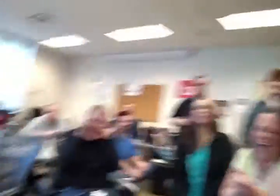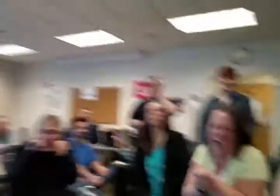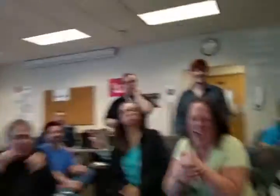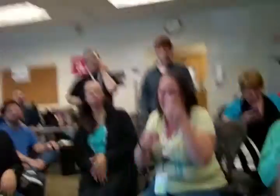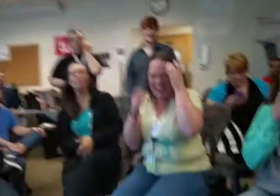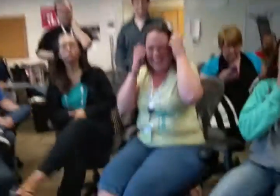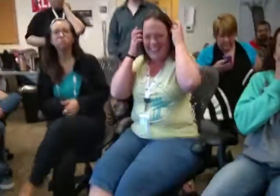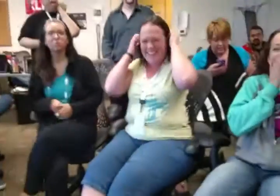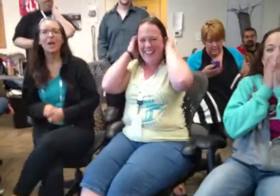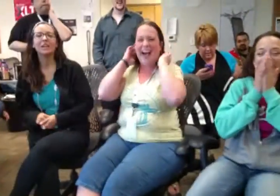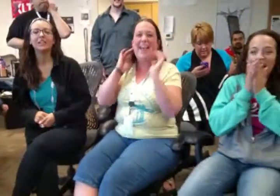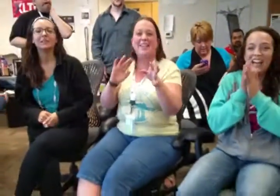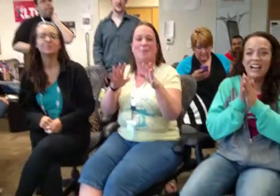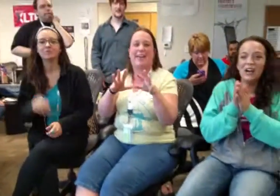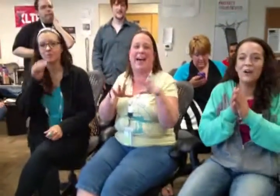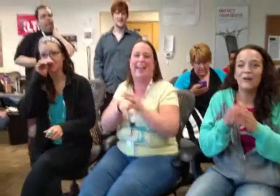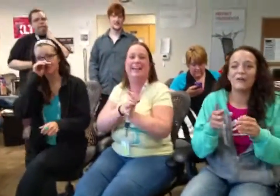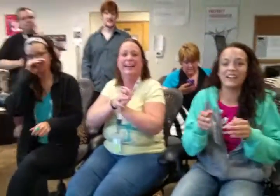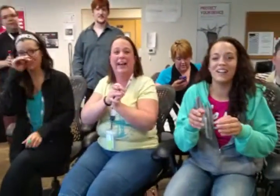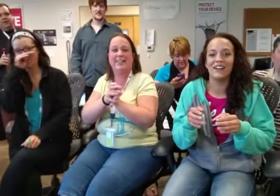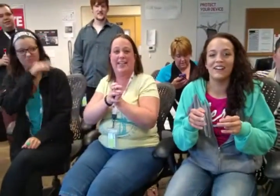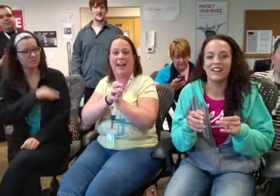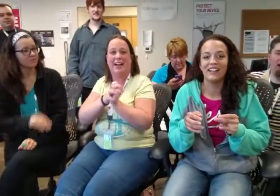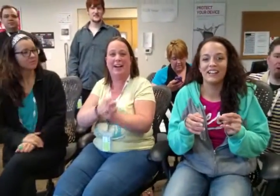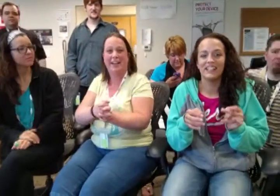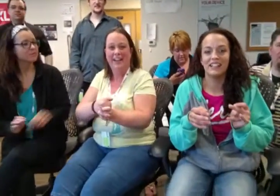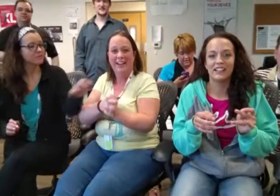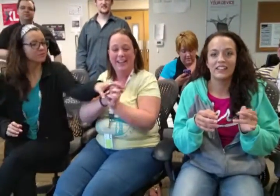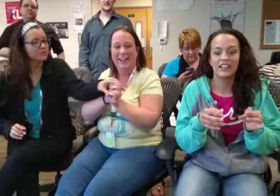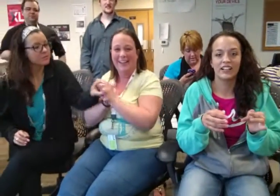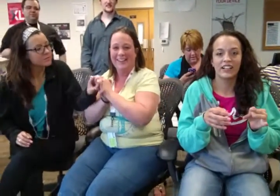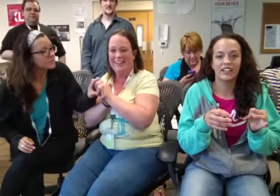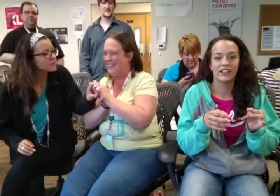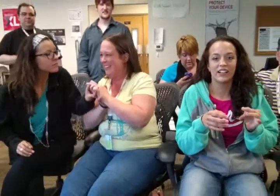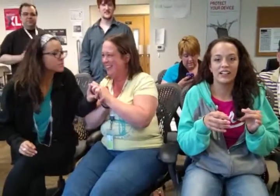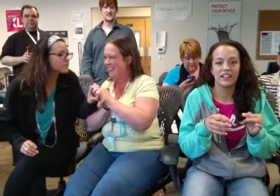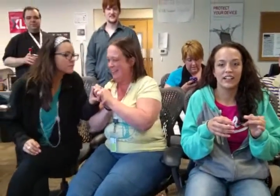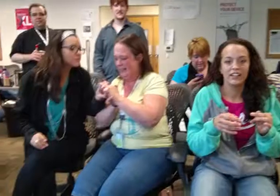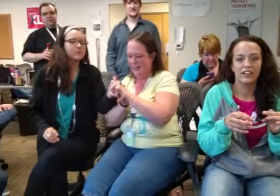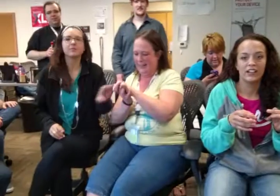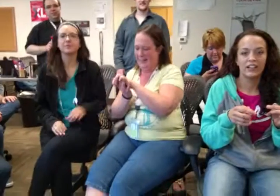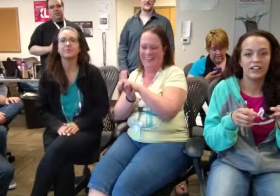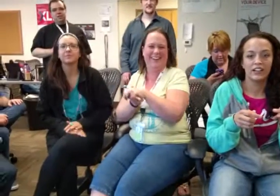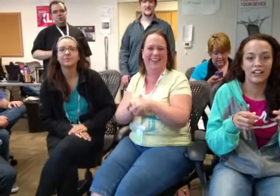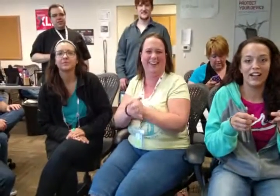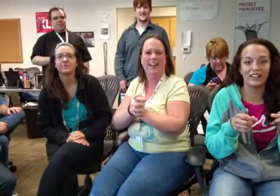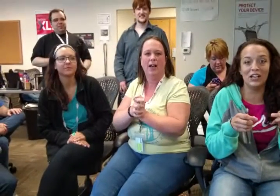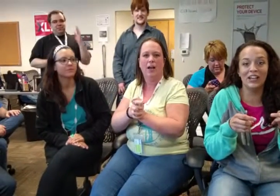A fish? Yes, it's a color. What? It's a cracker, too. It's really, cracker. It's really